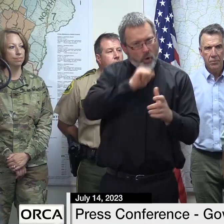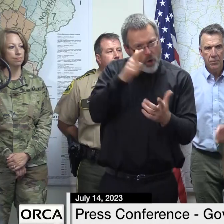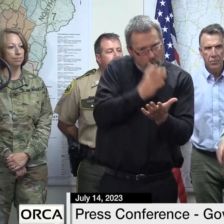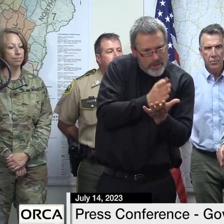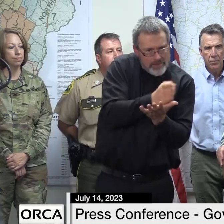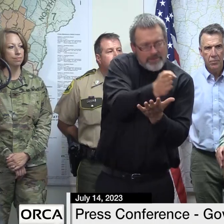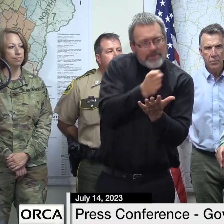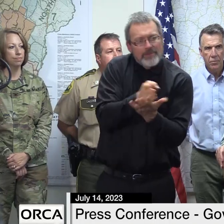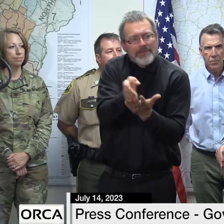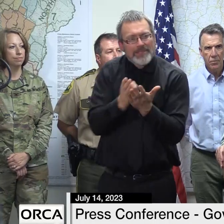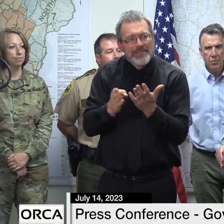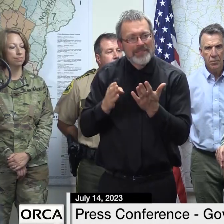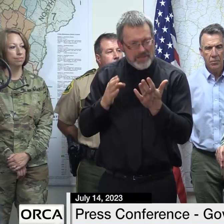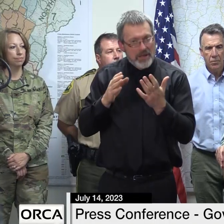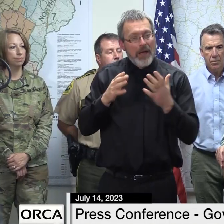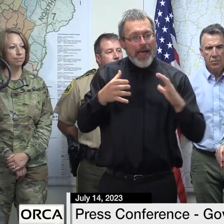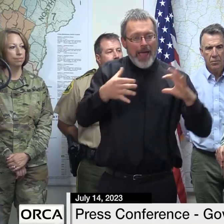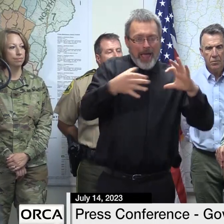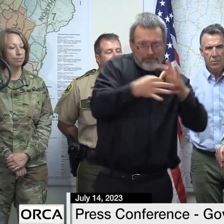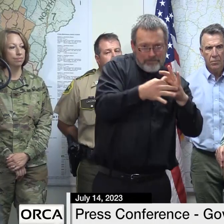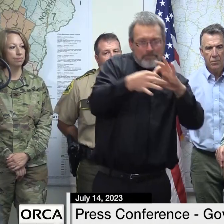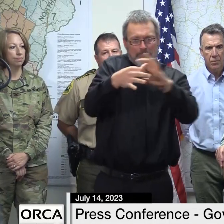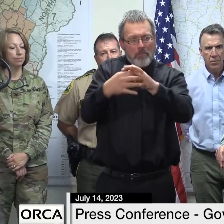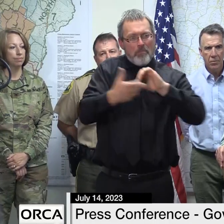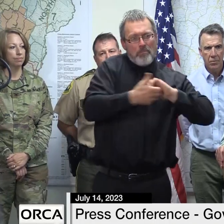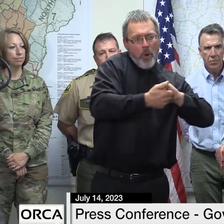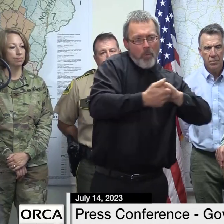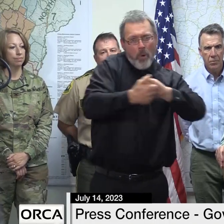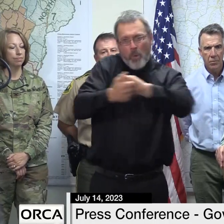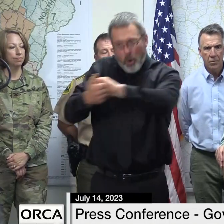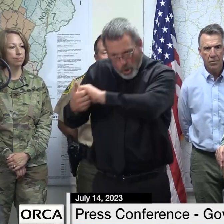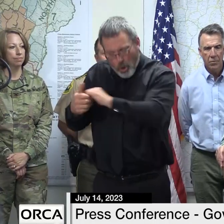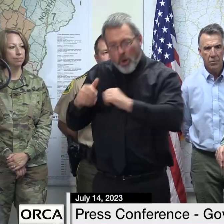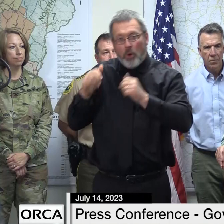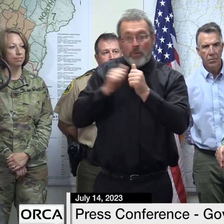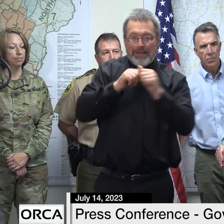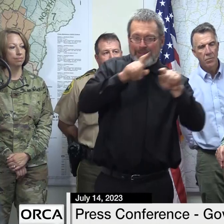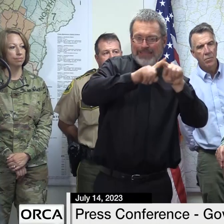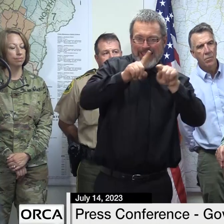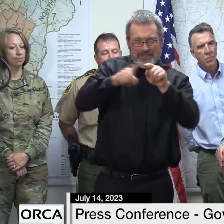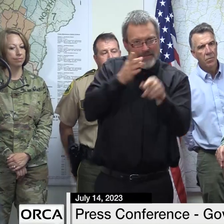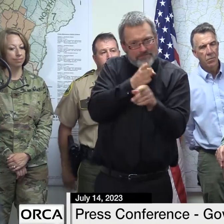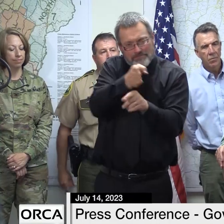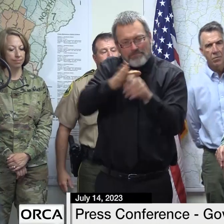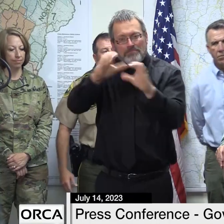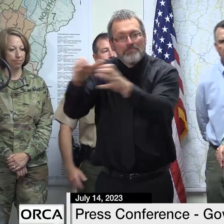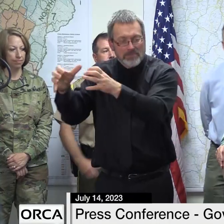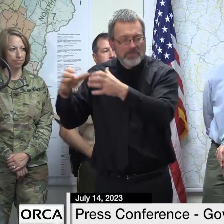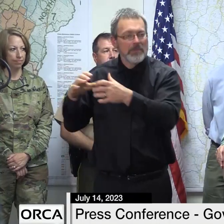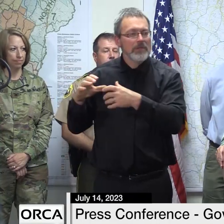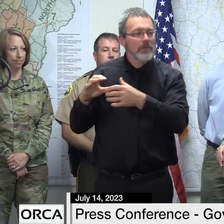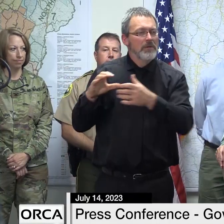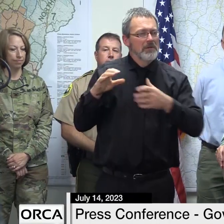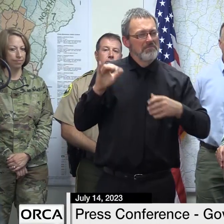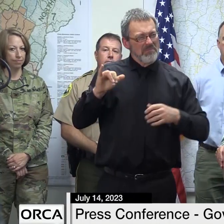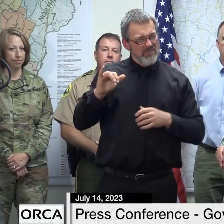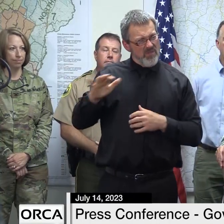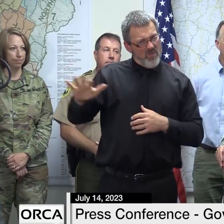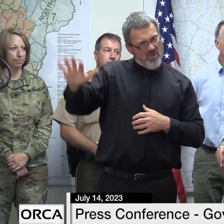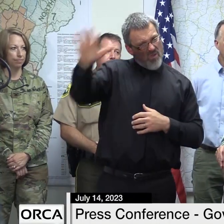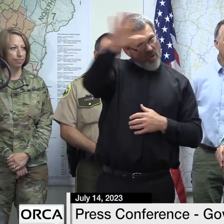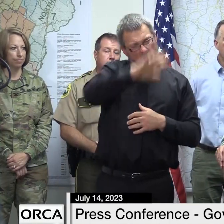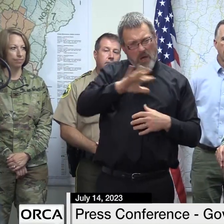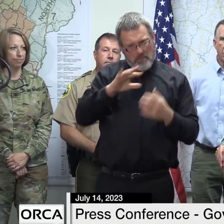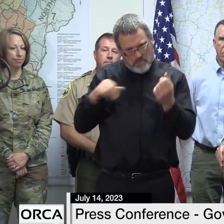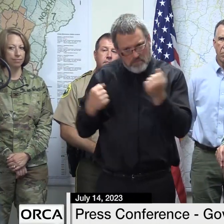we're always partnering with our logging industry as well, because they're an important part of our landscape and our rural economy. Time